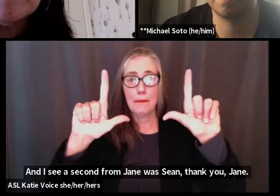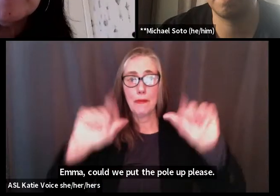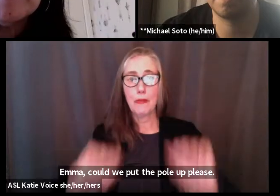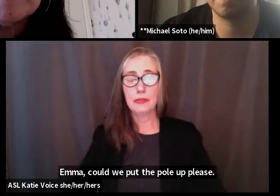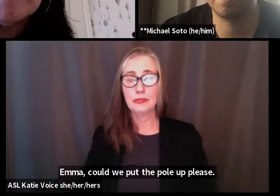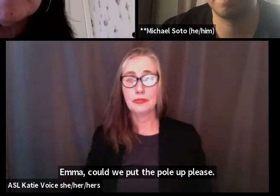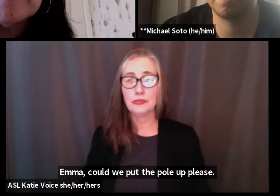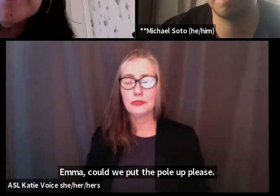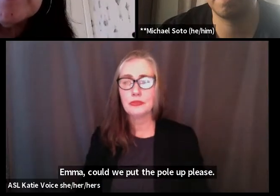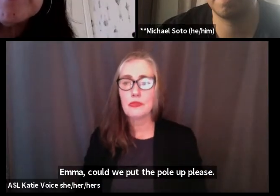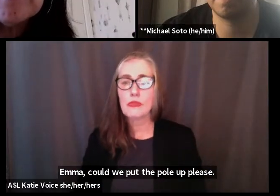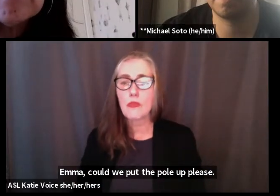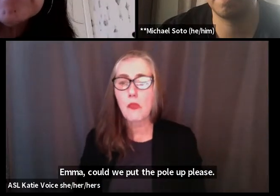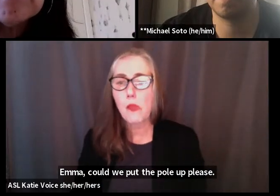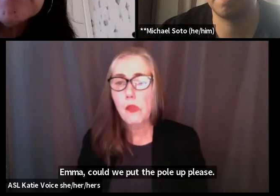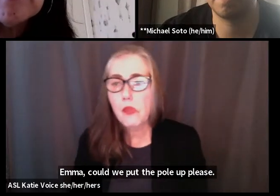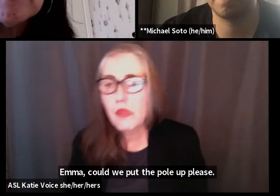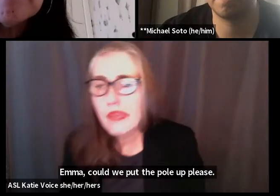Well,